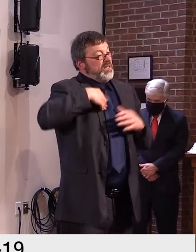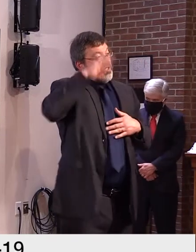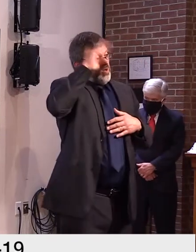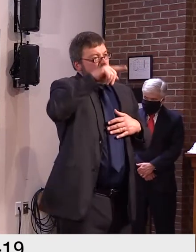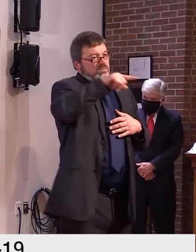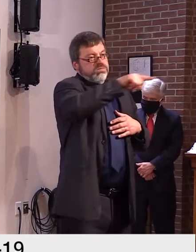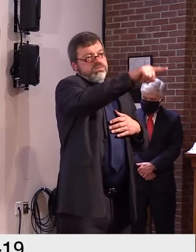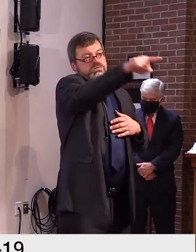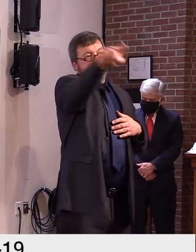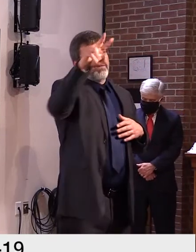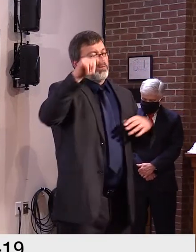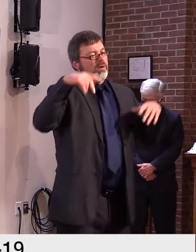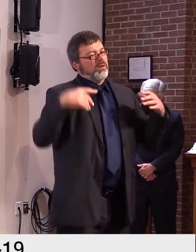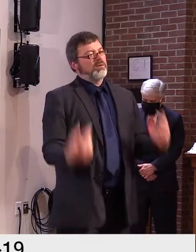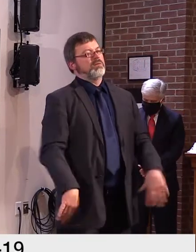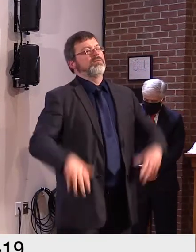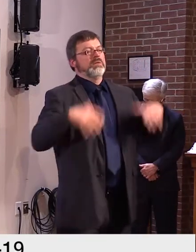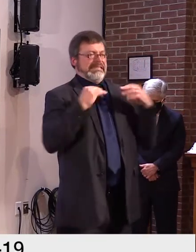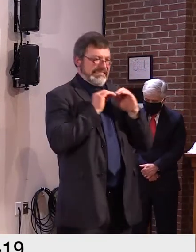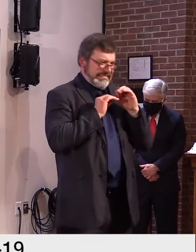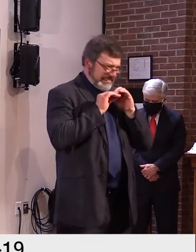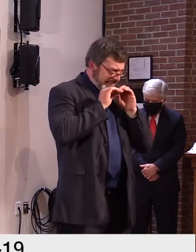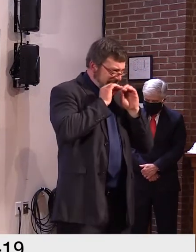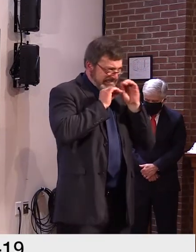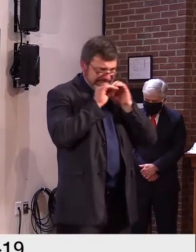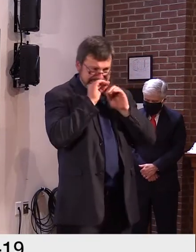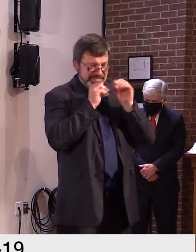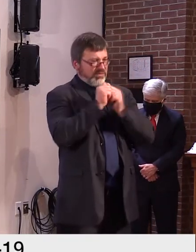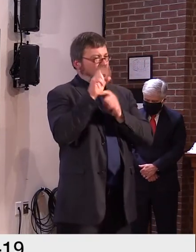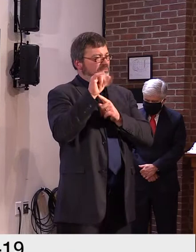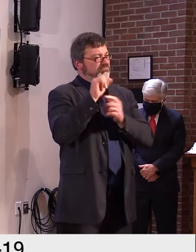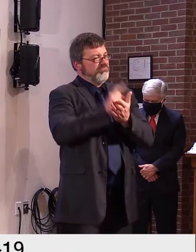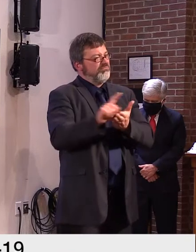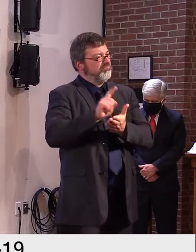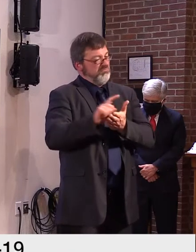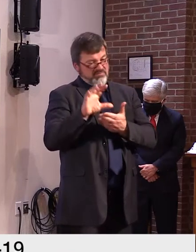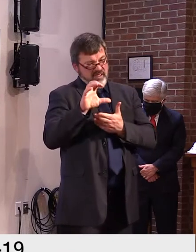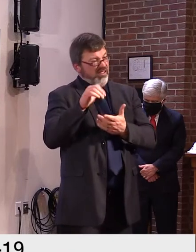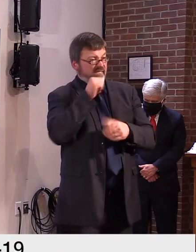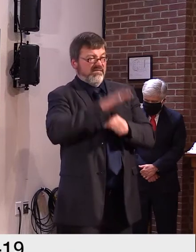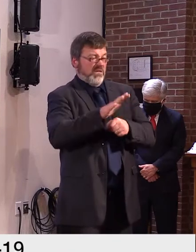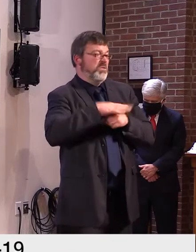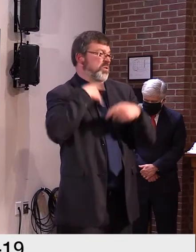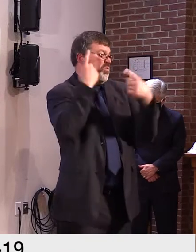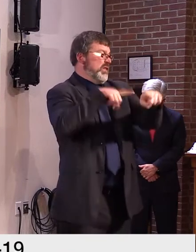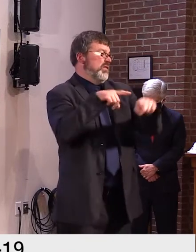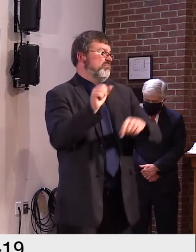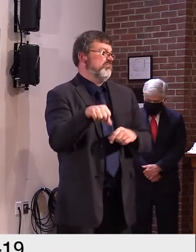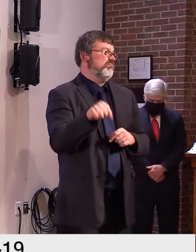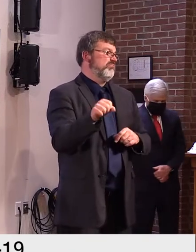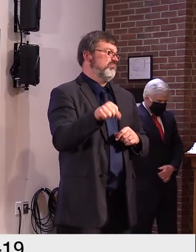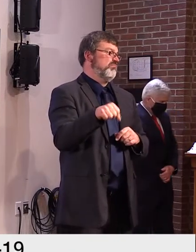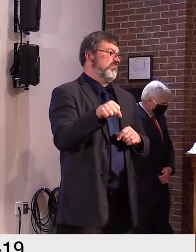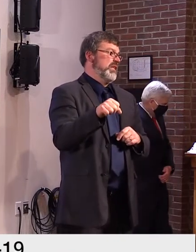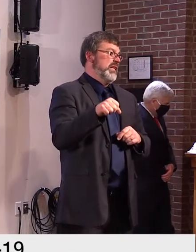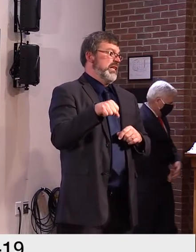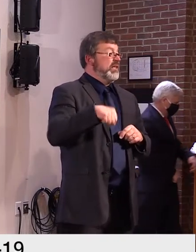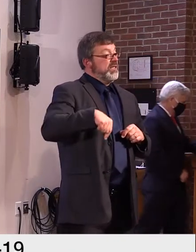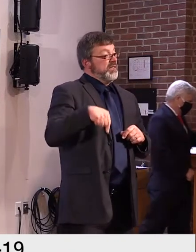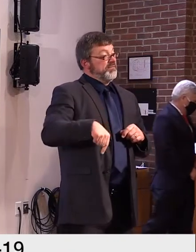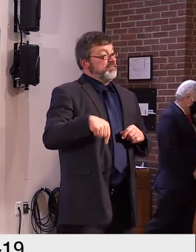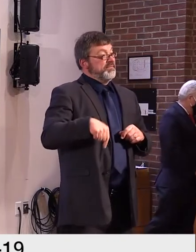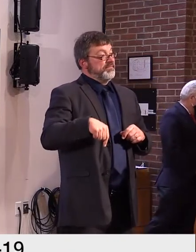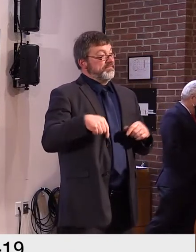them. There isn't right now a mechanism for the state to pay anything on top of that, so it really depends on